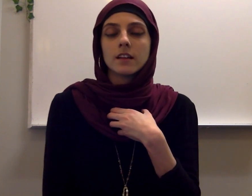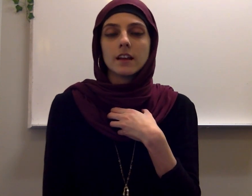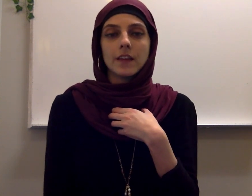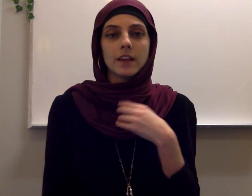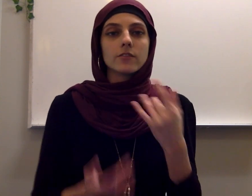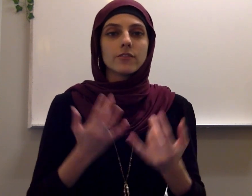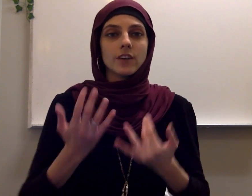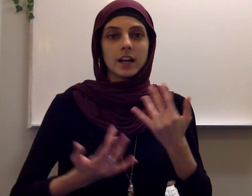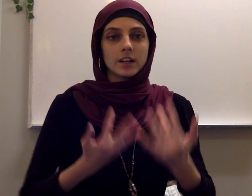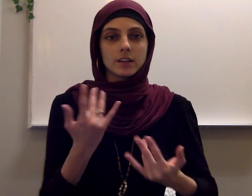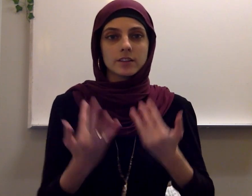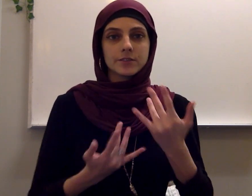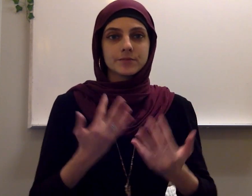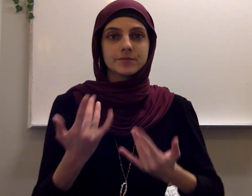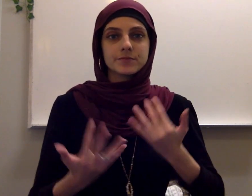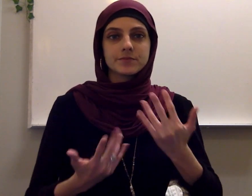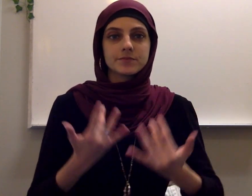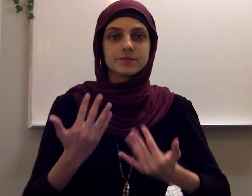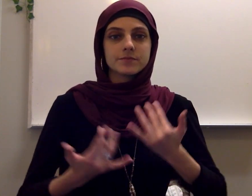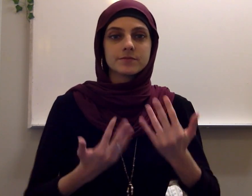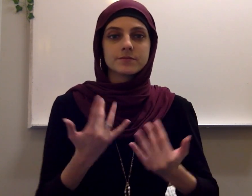And then fire.